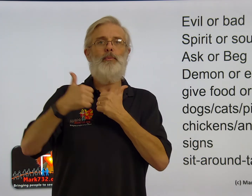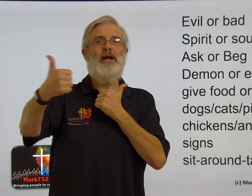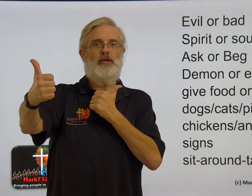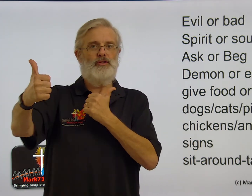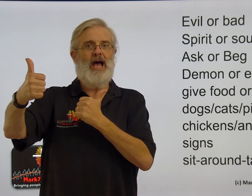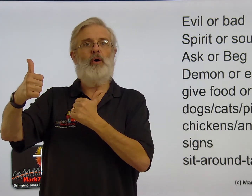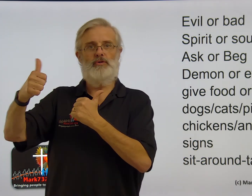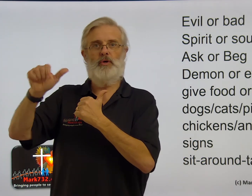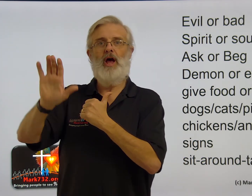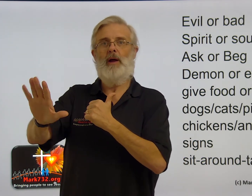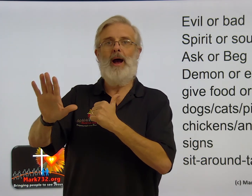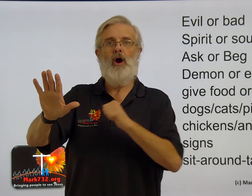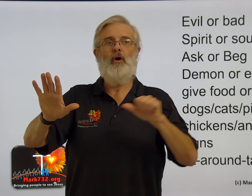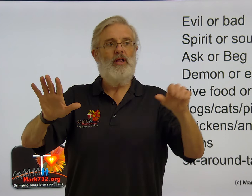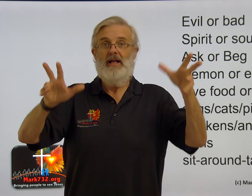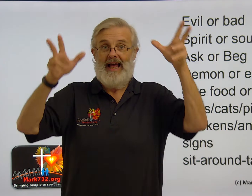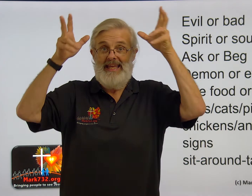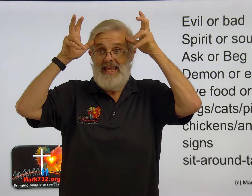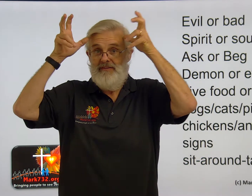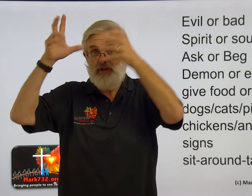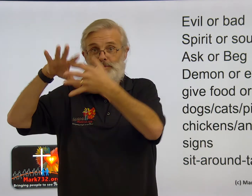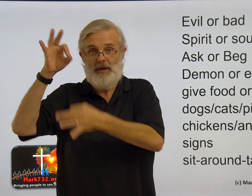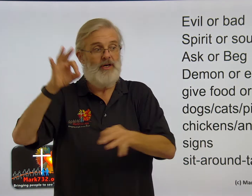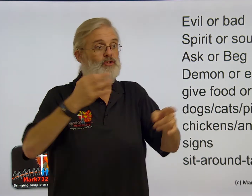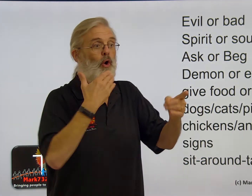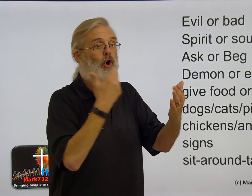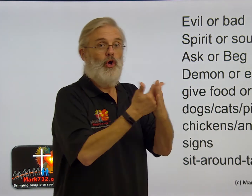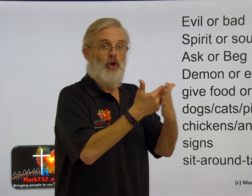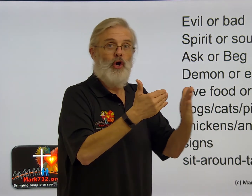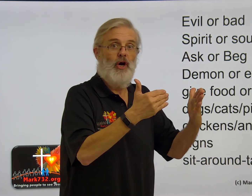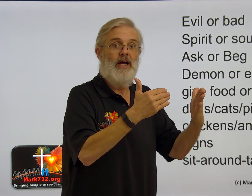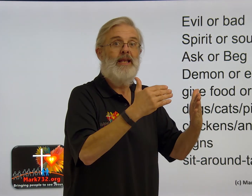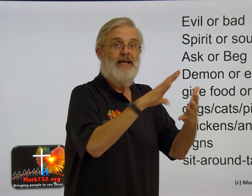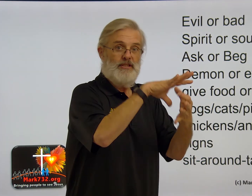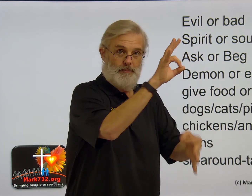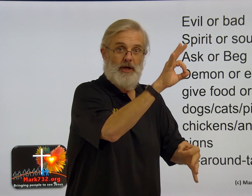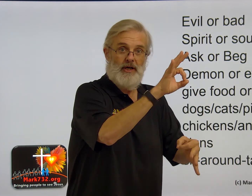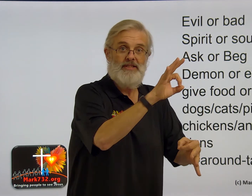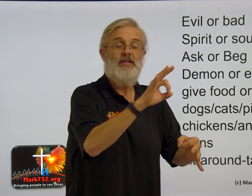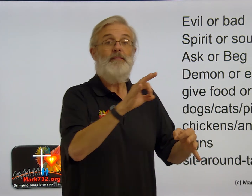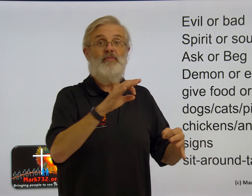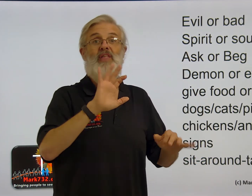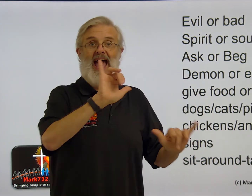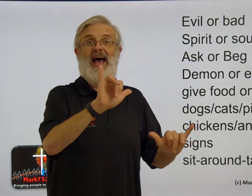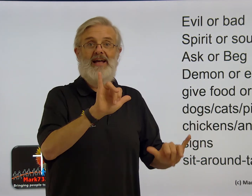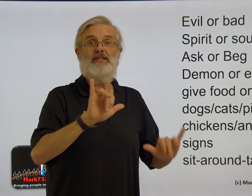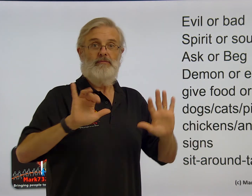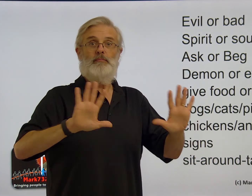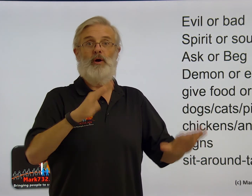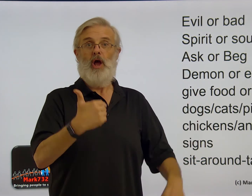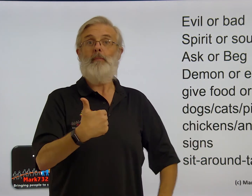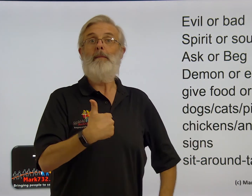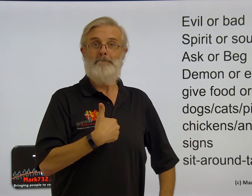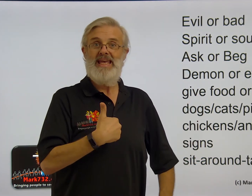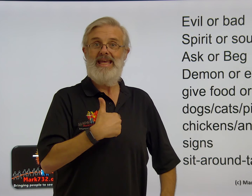those out so we talk about like evil spirits or good spirits that but I'm about me and